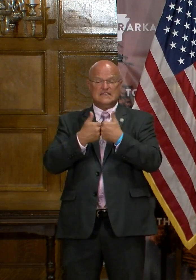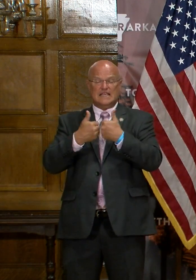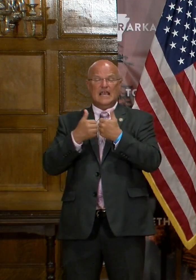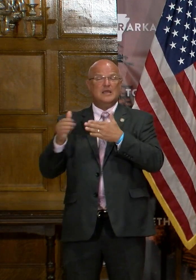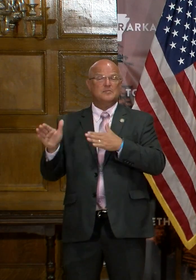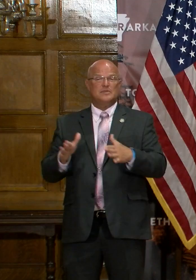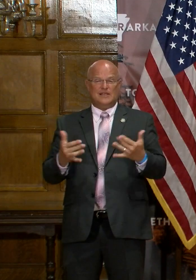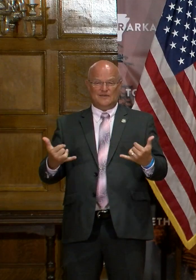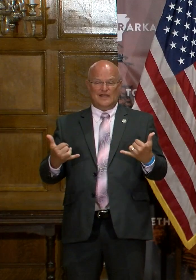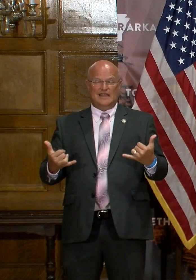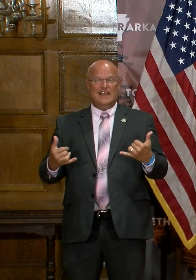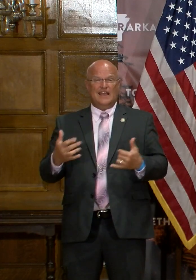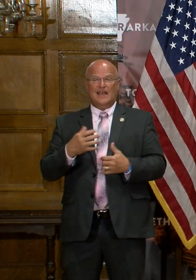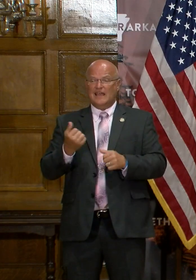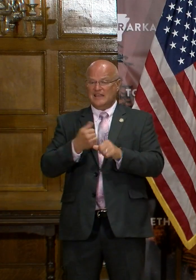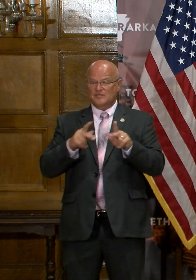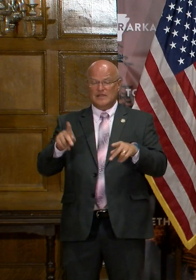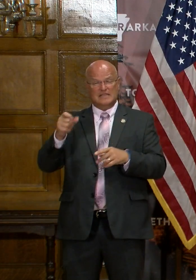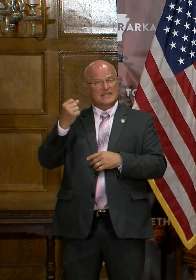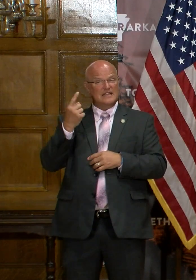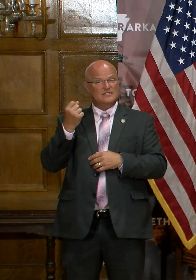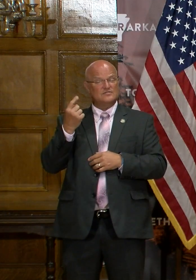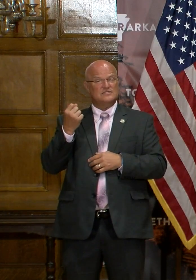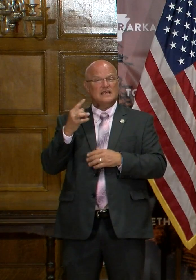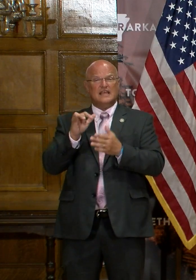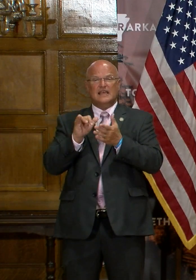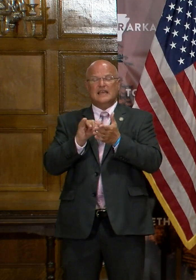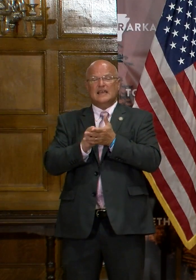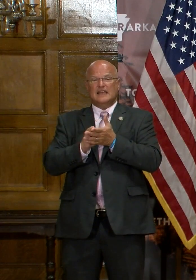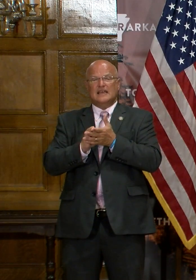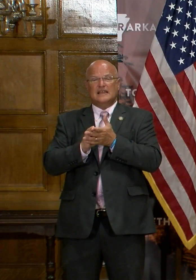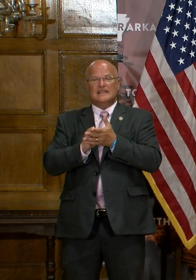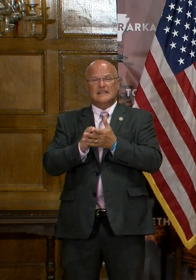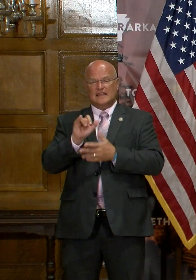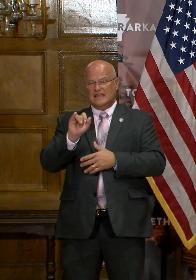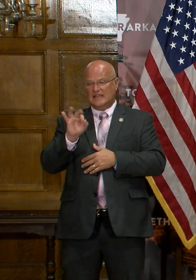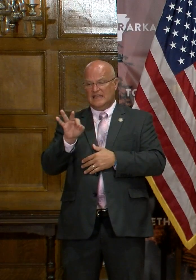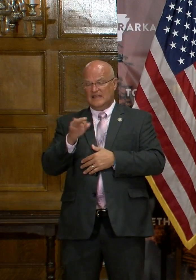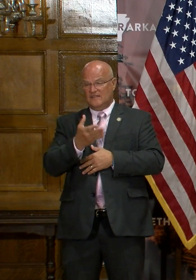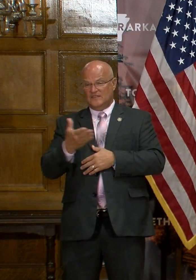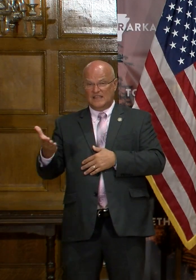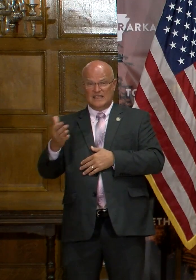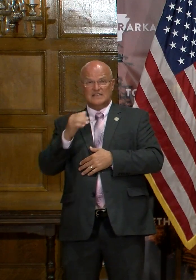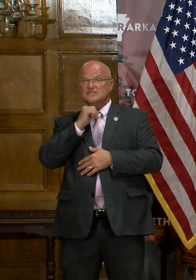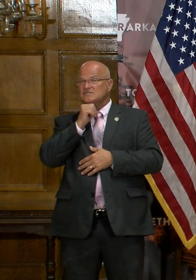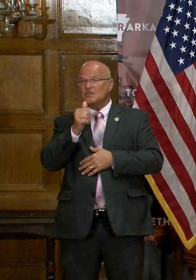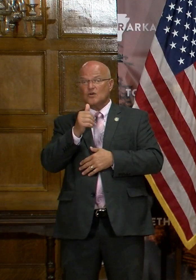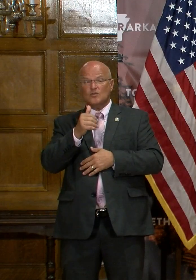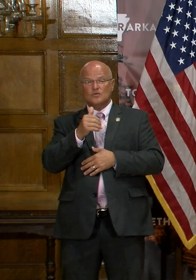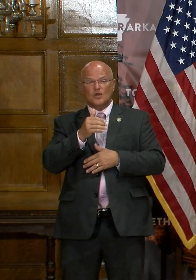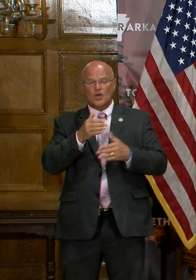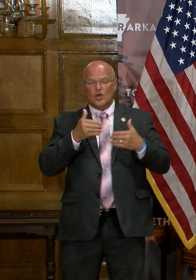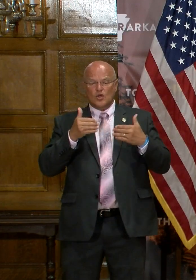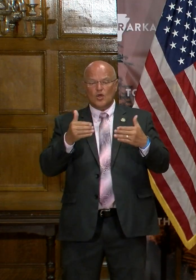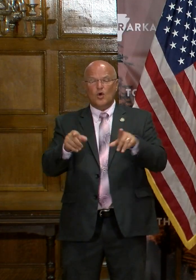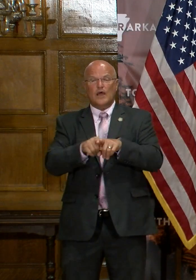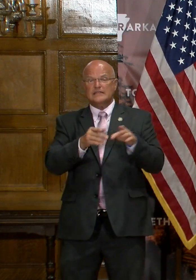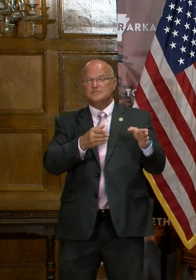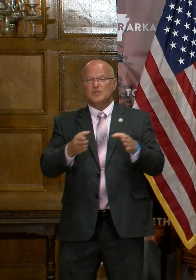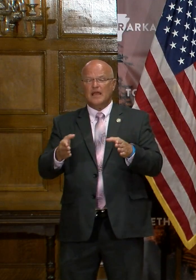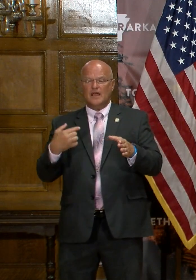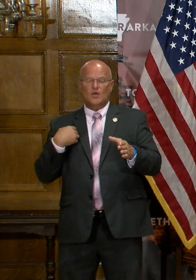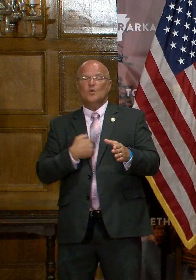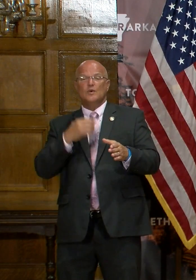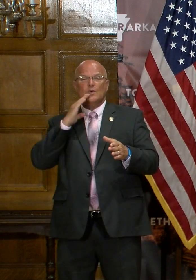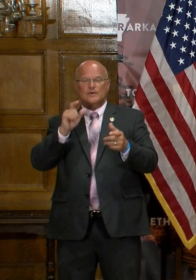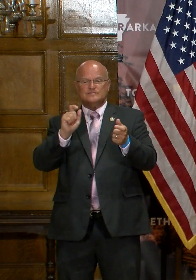plan, and everybody needs to understand that if things do not go as planned, you have to be able to make